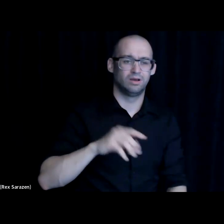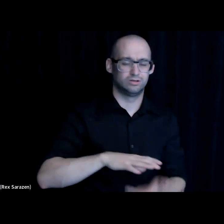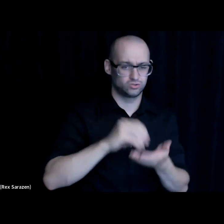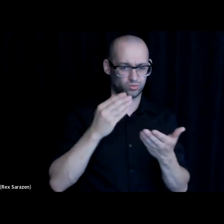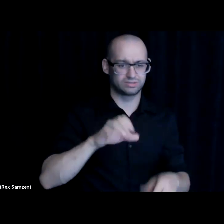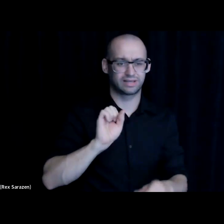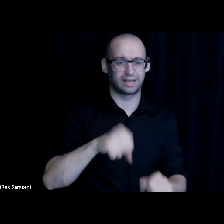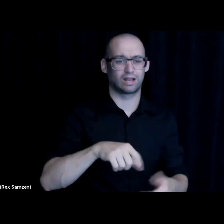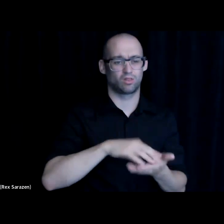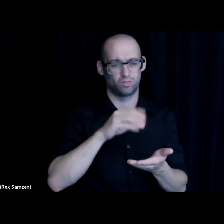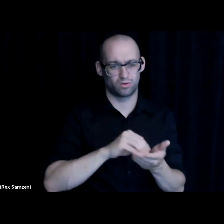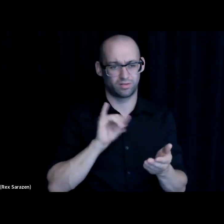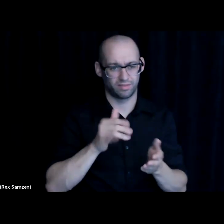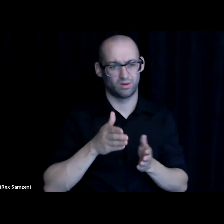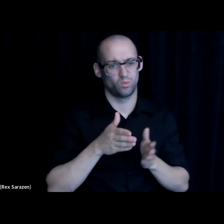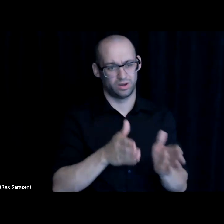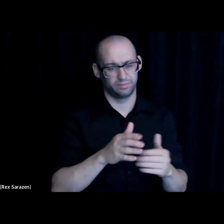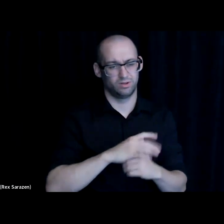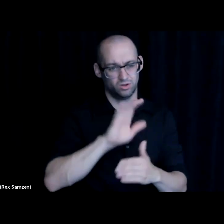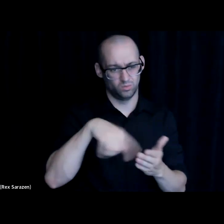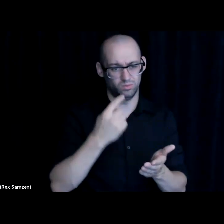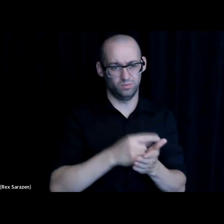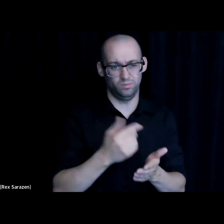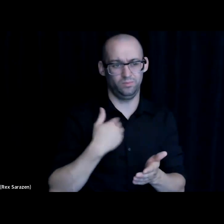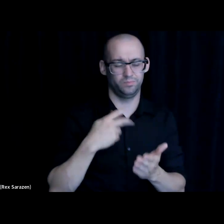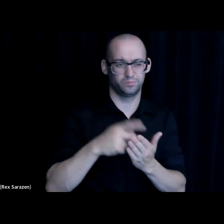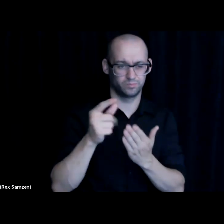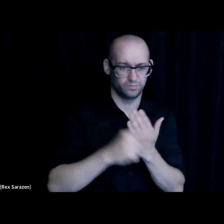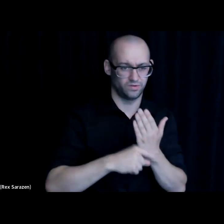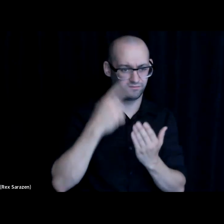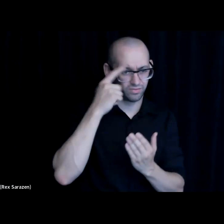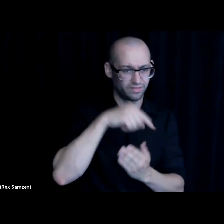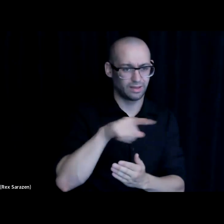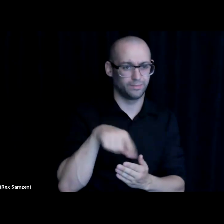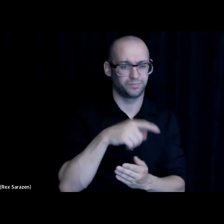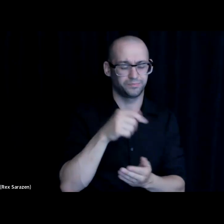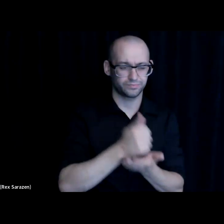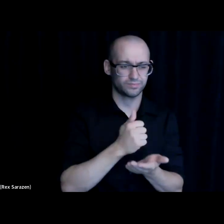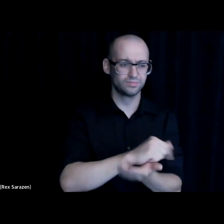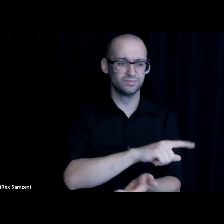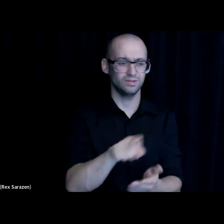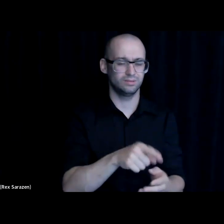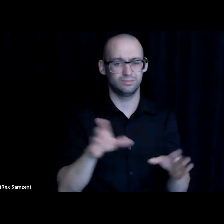And, when they graduate, we also have a program for them, to help them bridge the gap and come back,